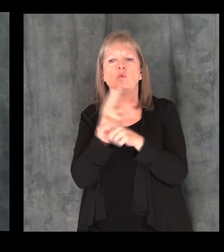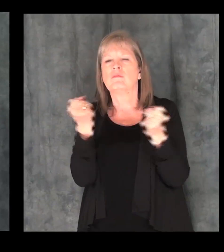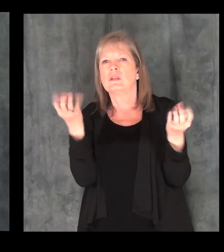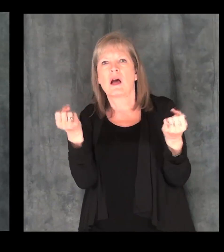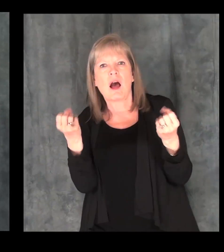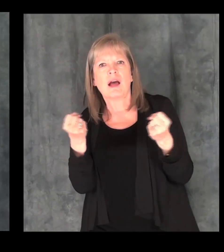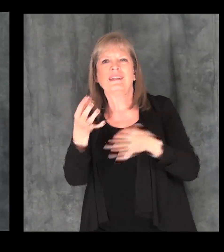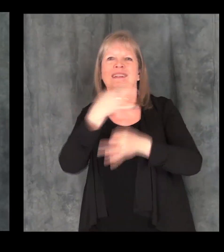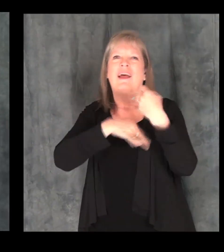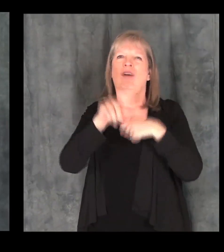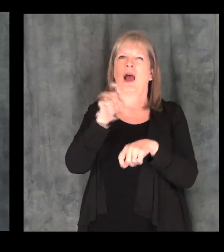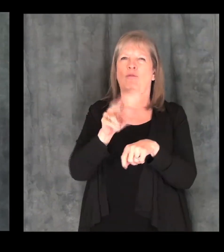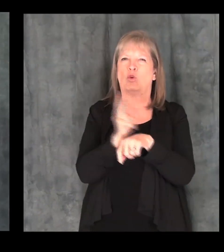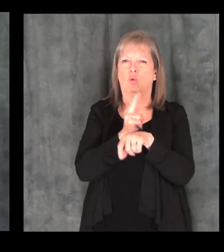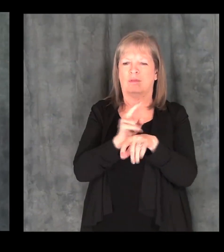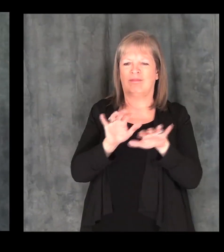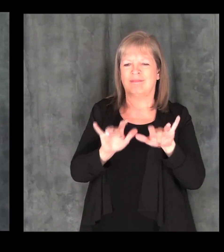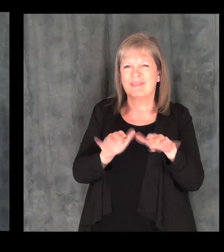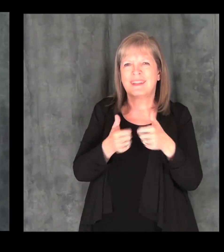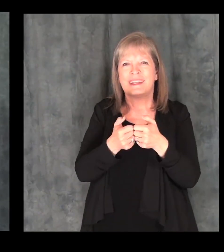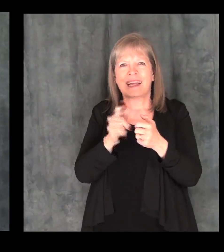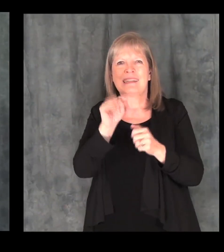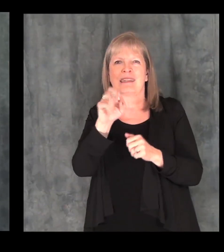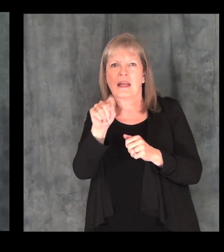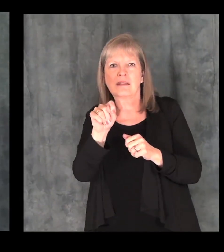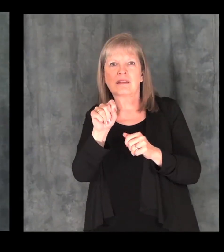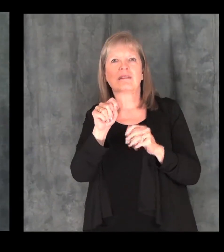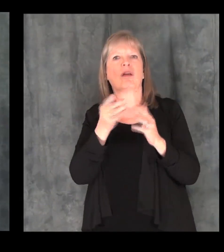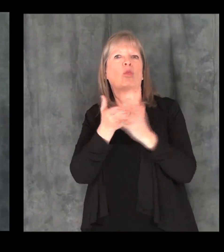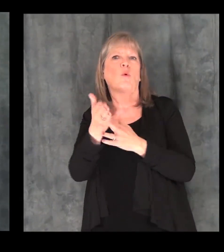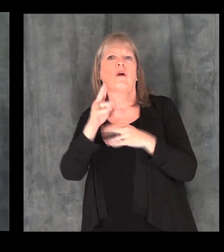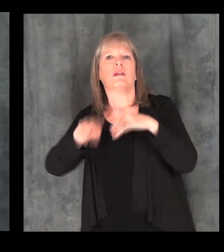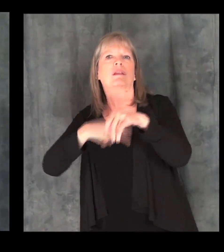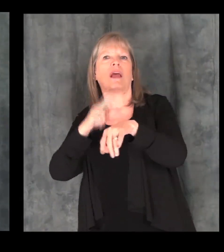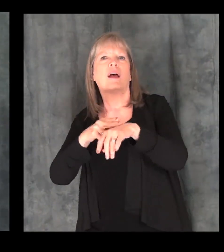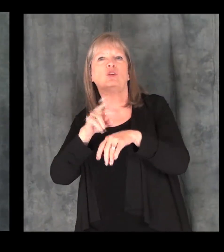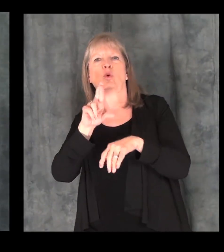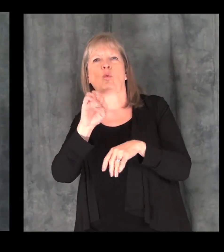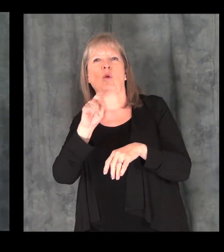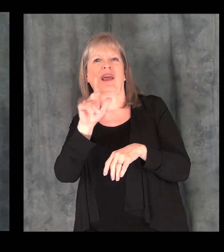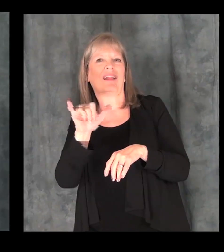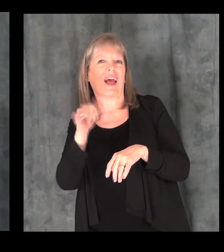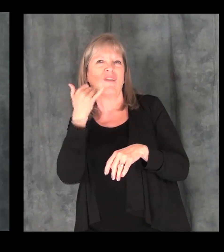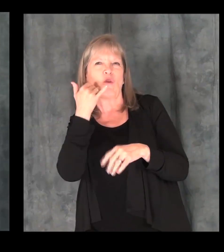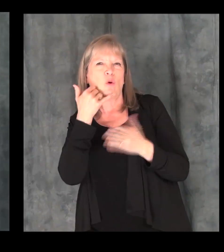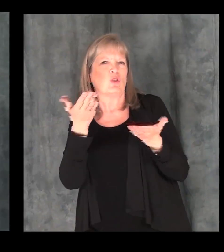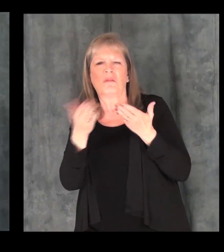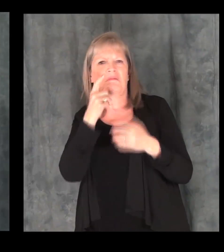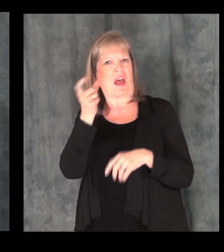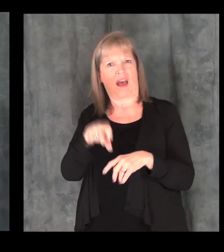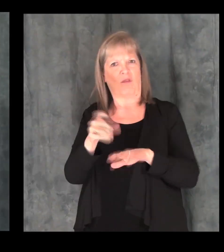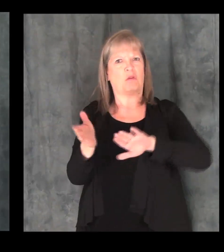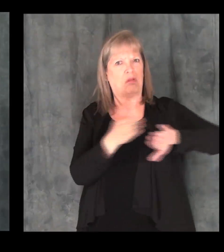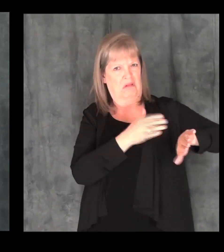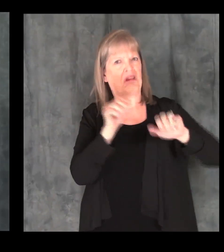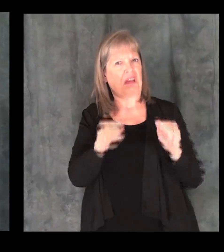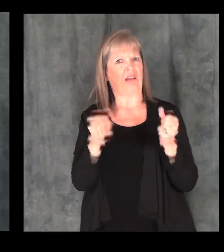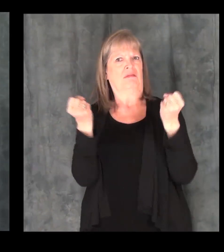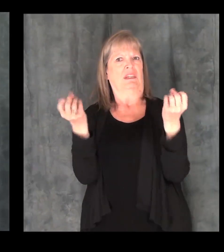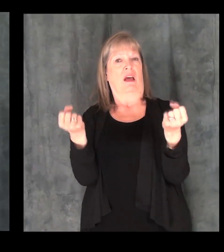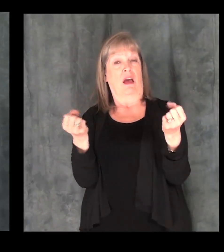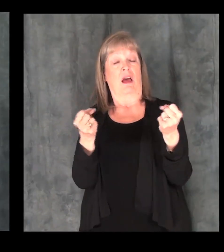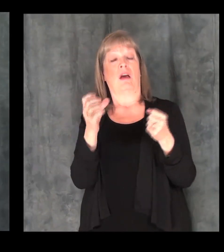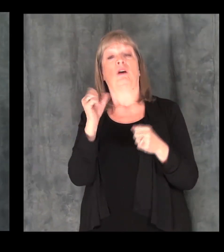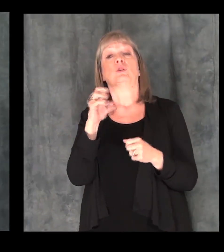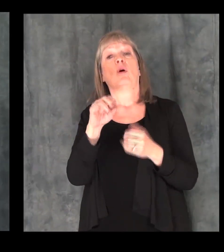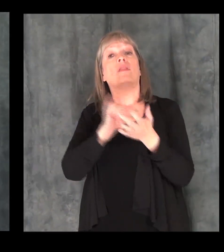using text-based communication through national relay phone services and so on. So the